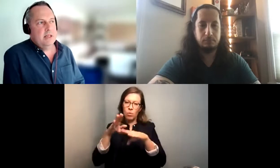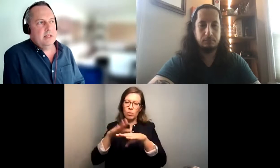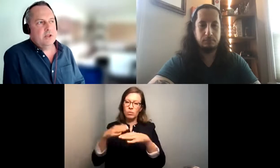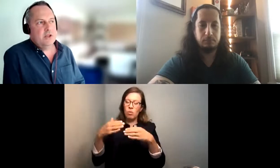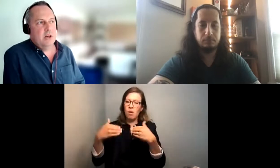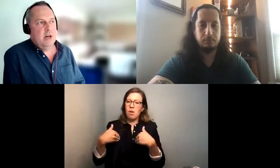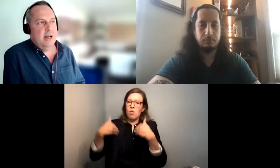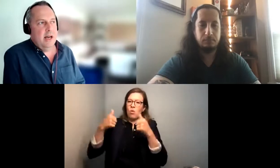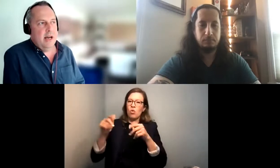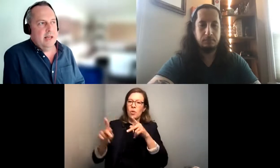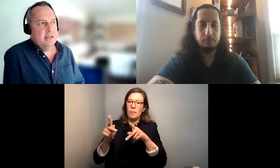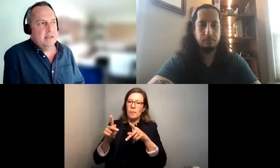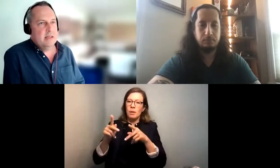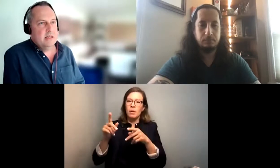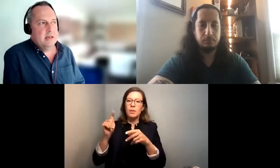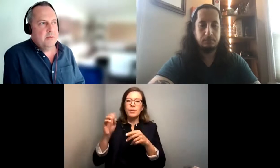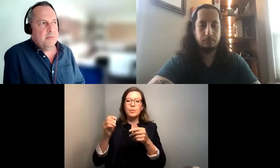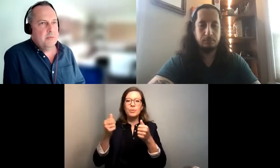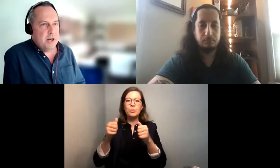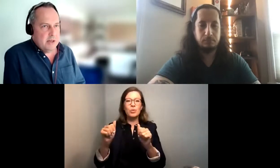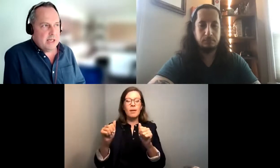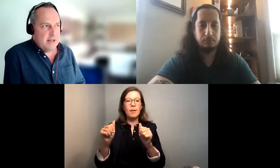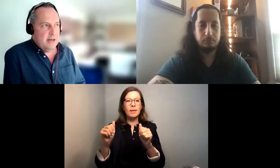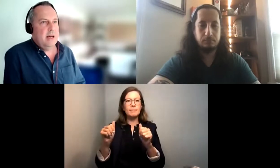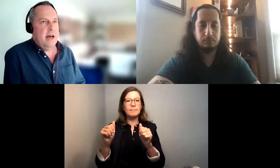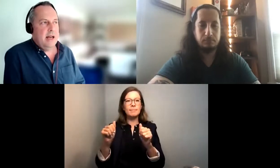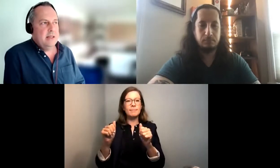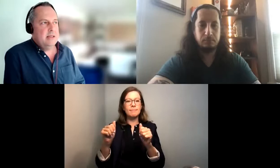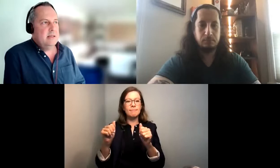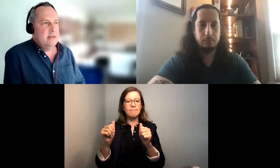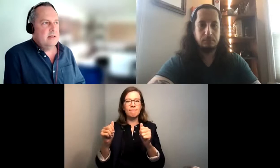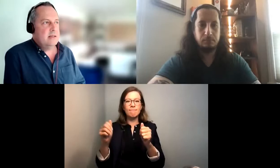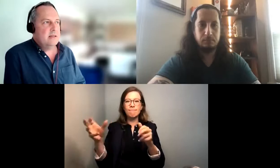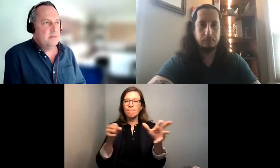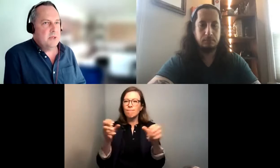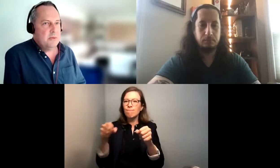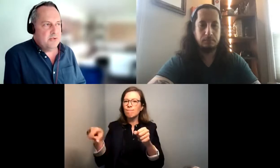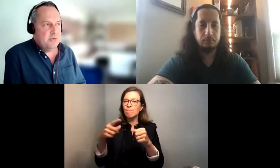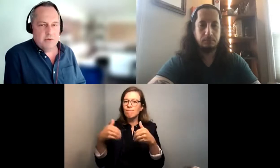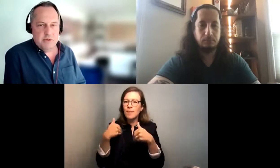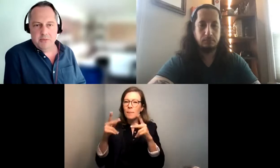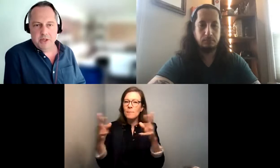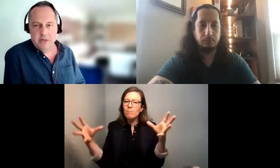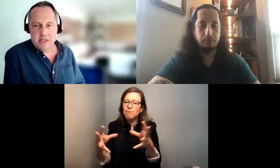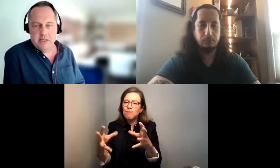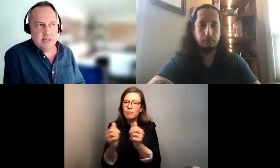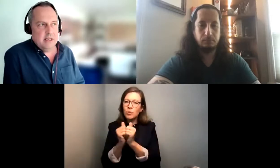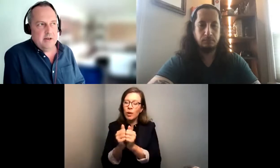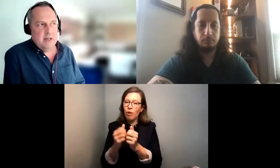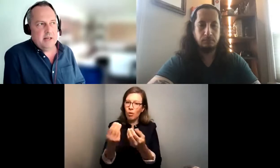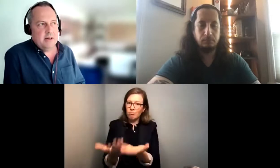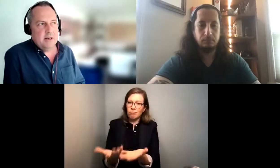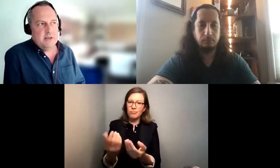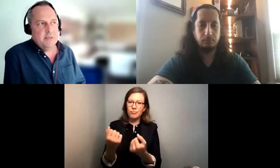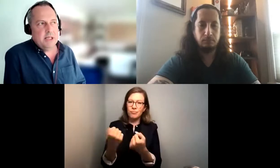community to try and bring them together and, you know, promote the opportunities. Now,